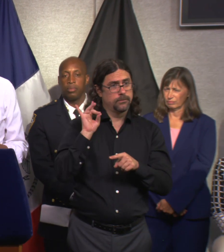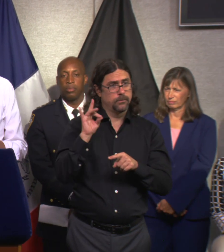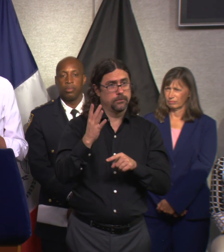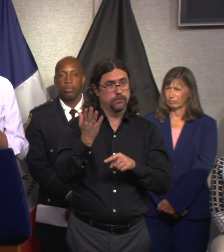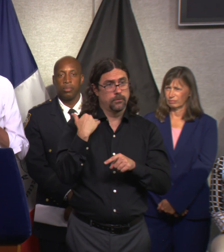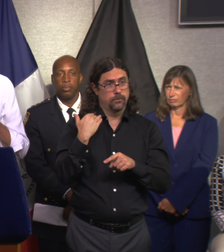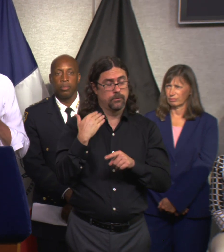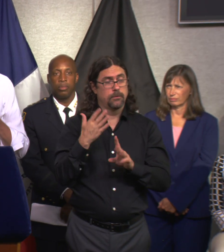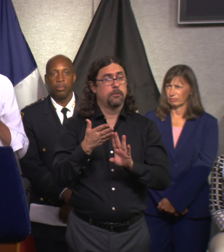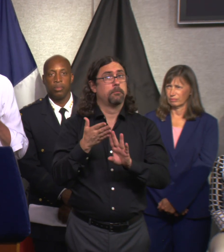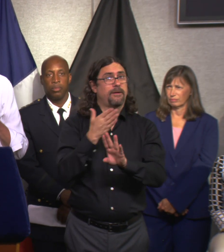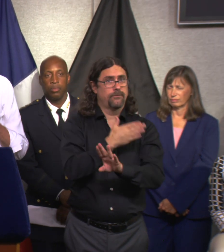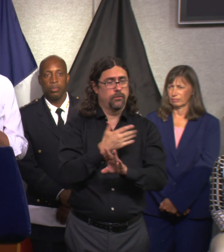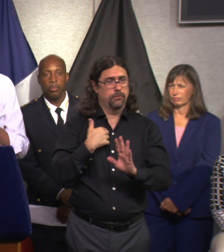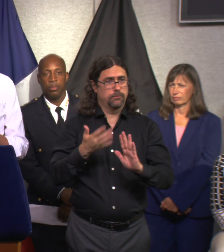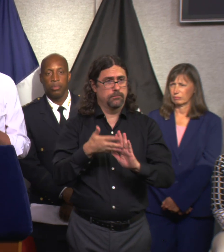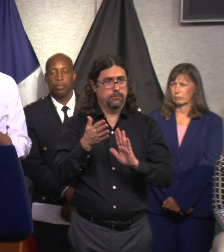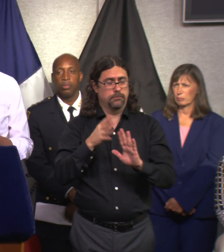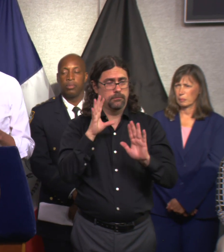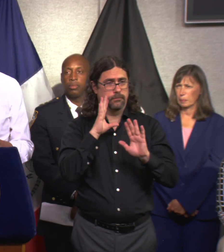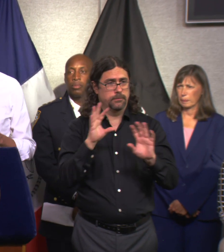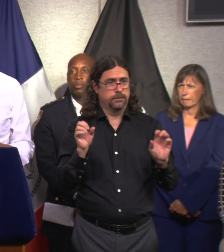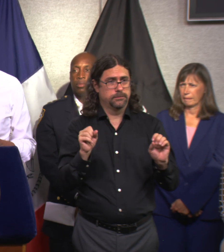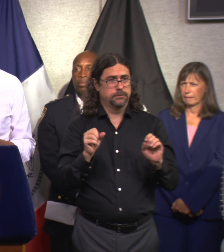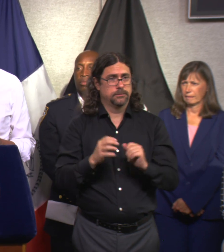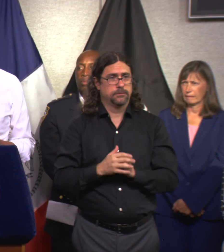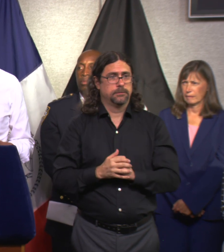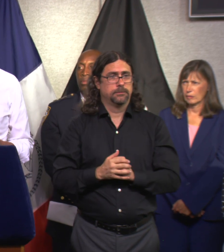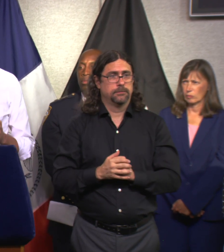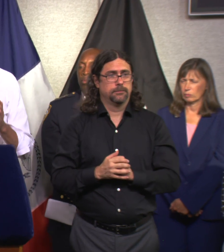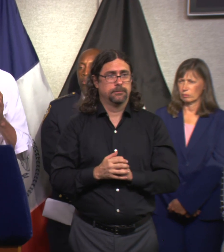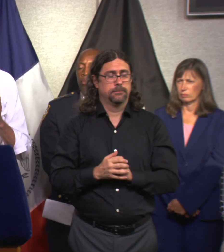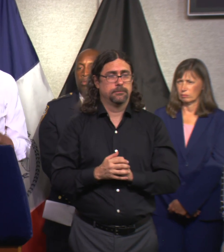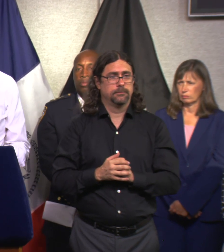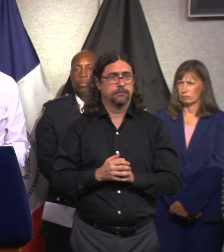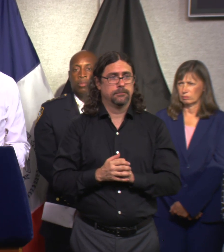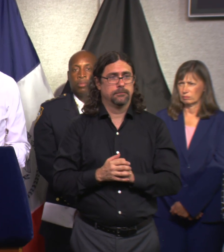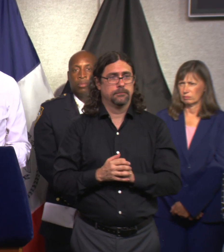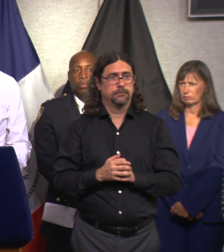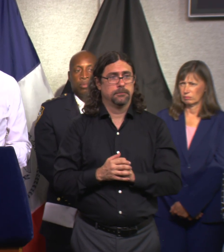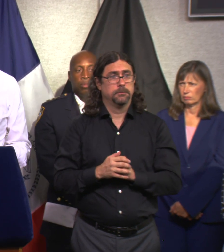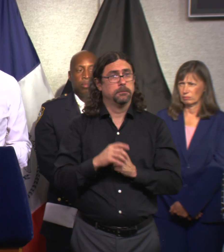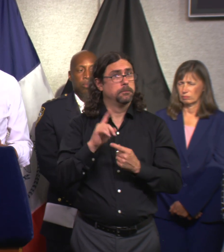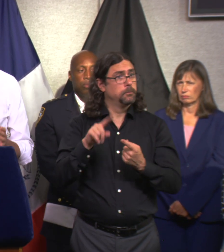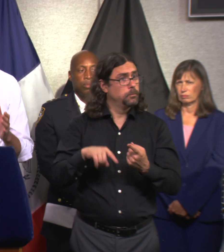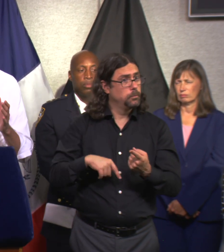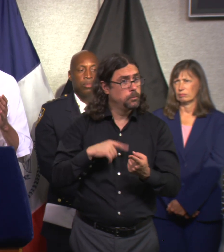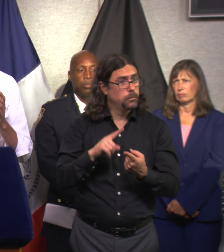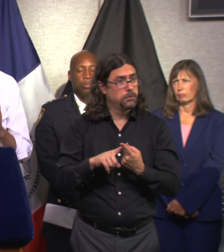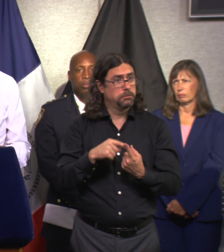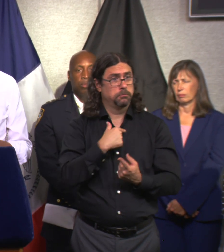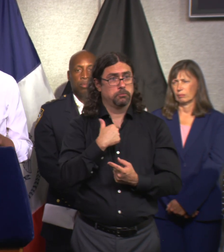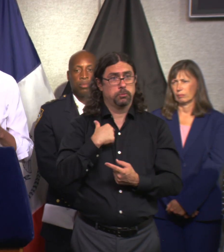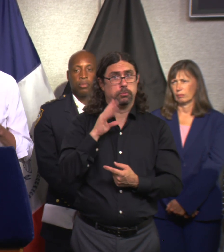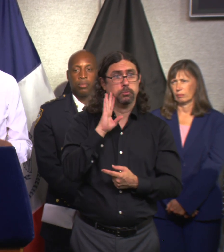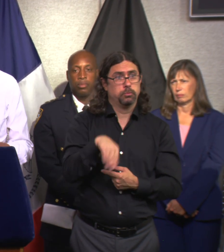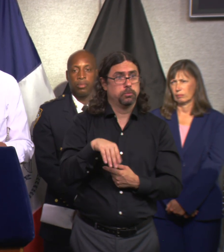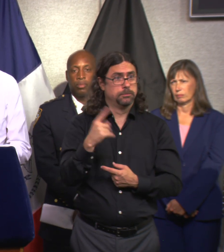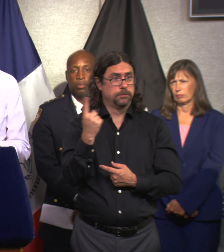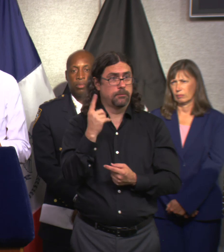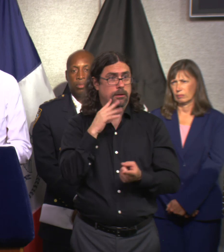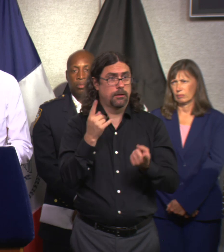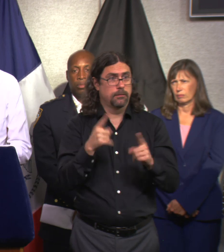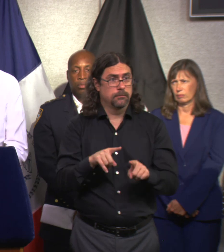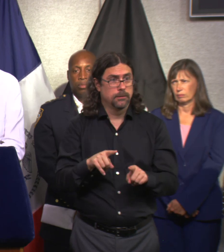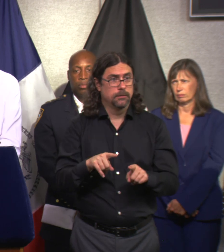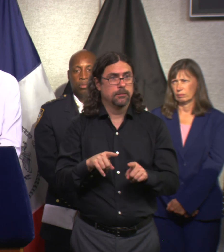always. When we know something is coming, and when it's a weather situation, we are given advance